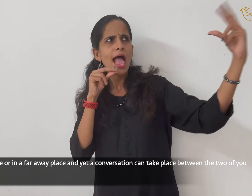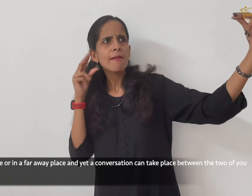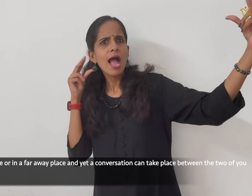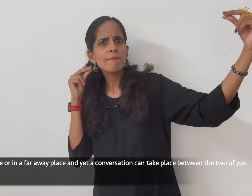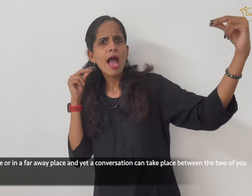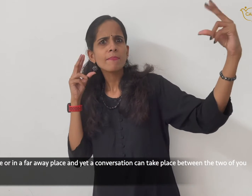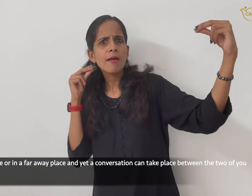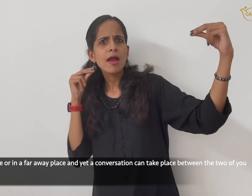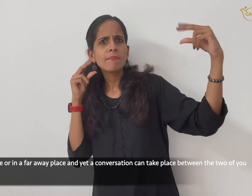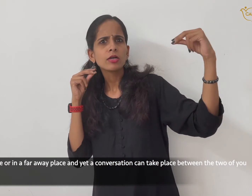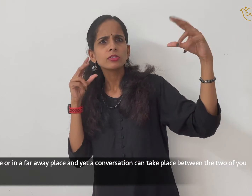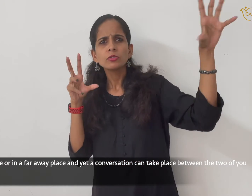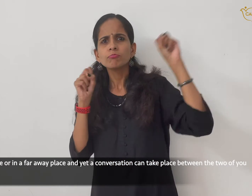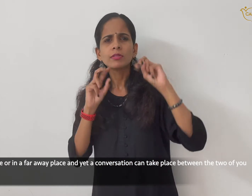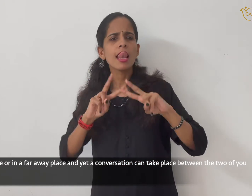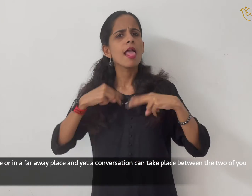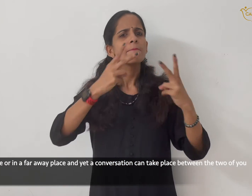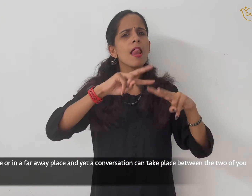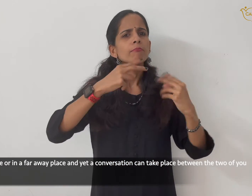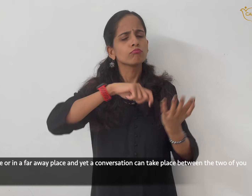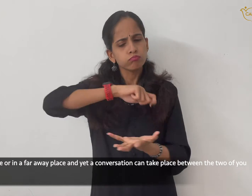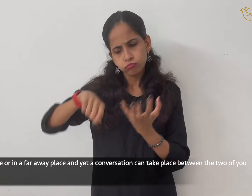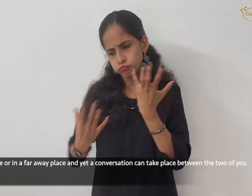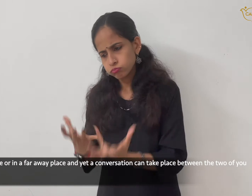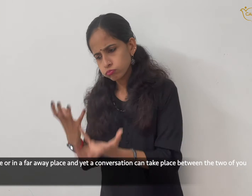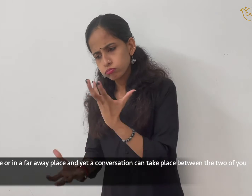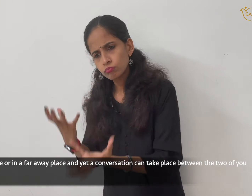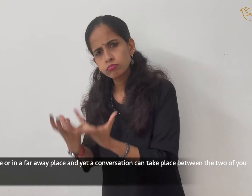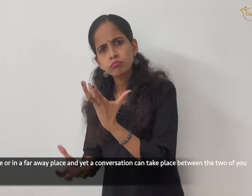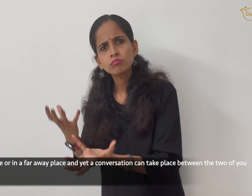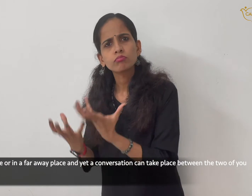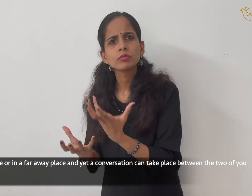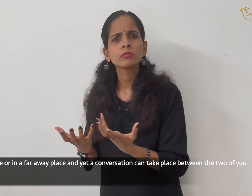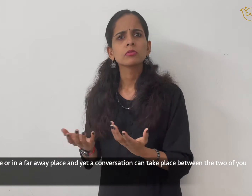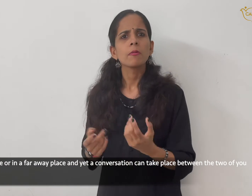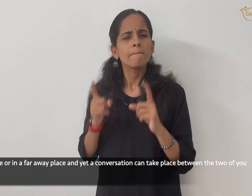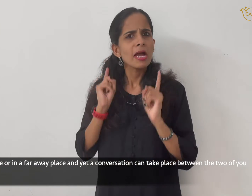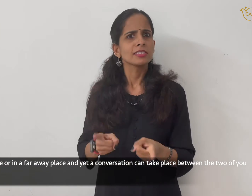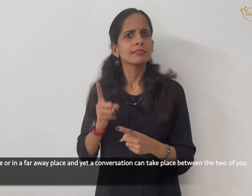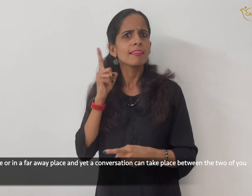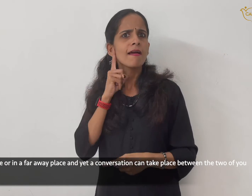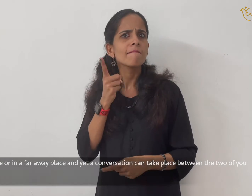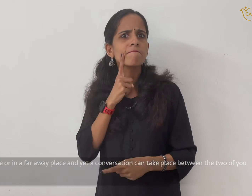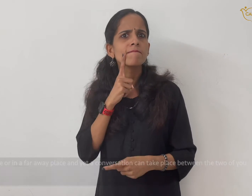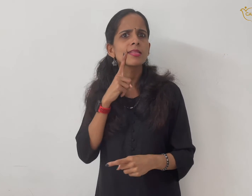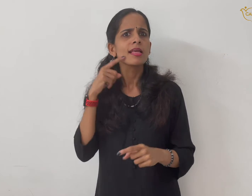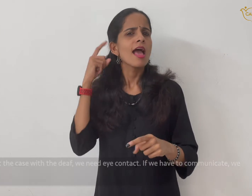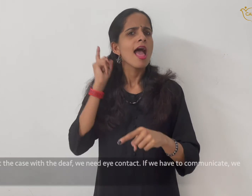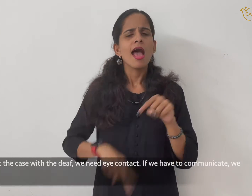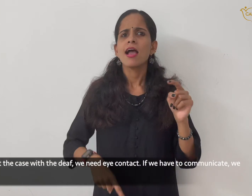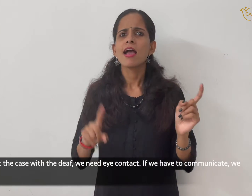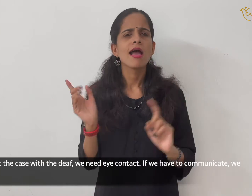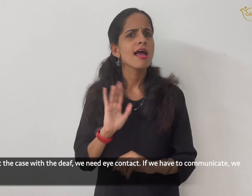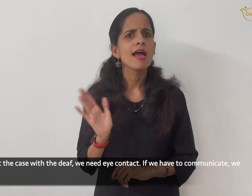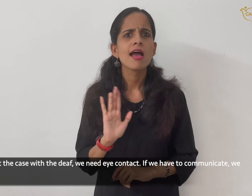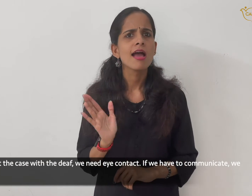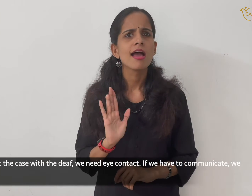in a faraway place, and yet a conversation can take place between the two of you. But that's not the case with the